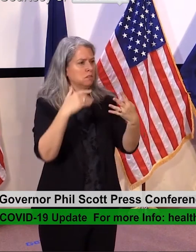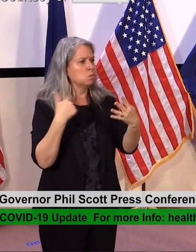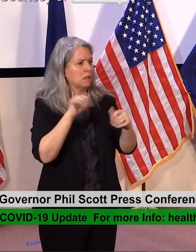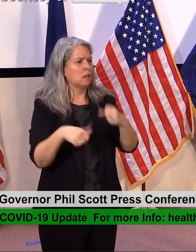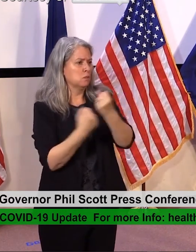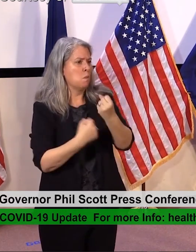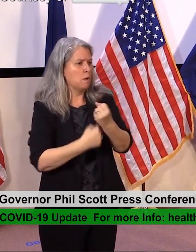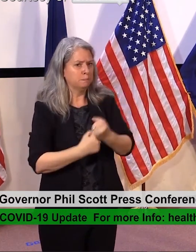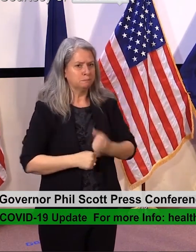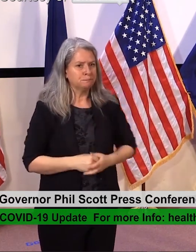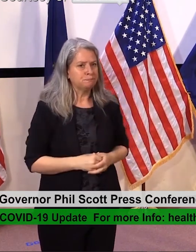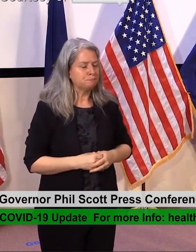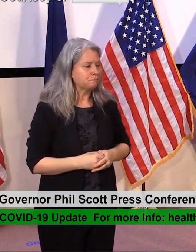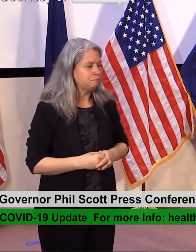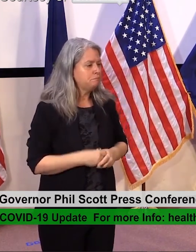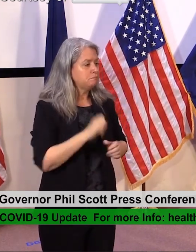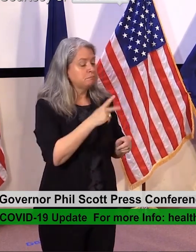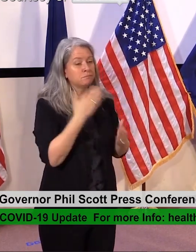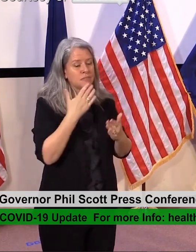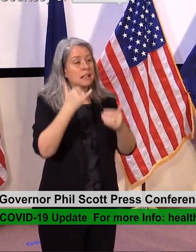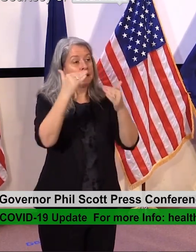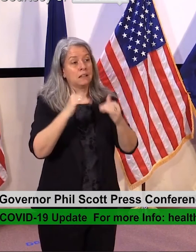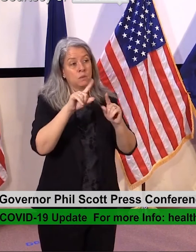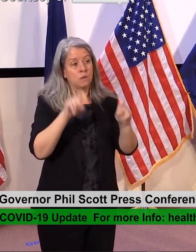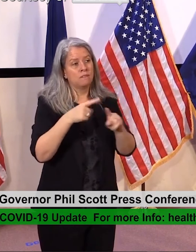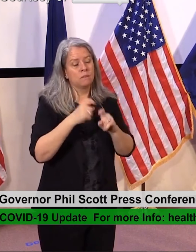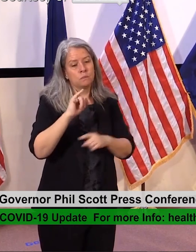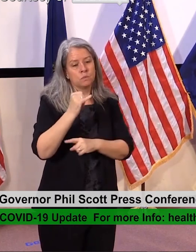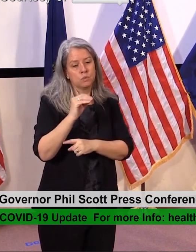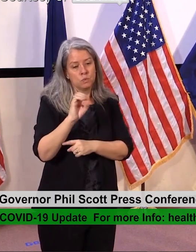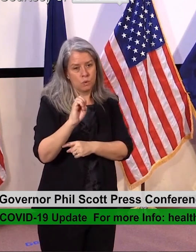Okay, thank you. Thanks, Joe, Barton Chronicle.